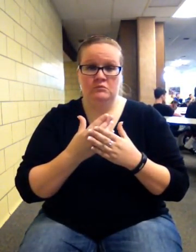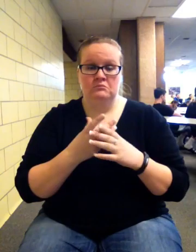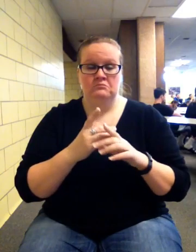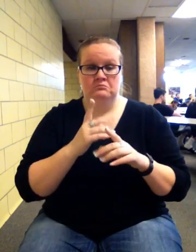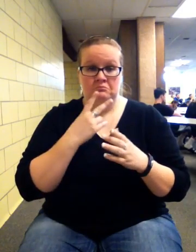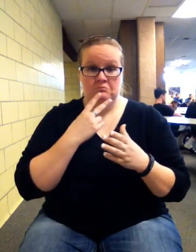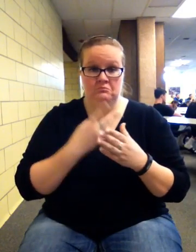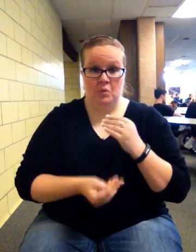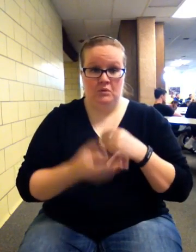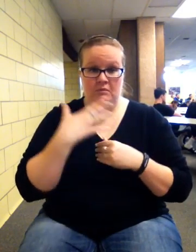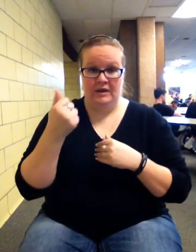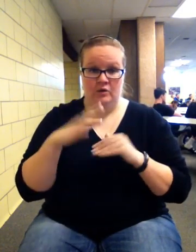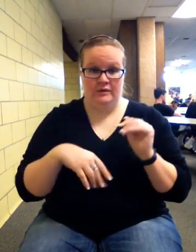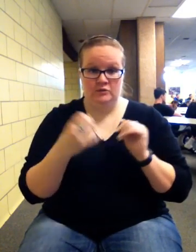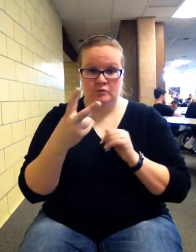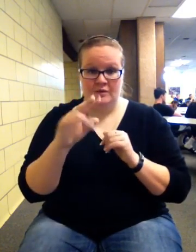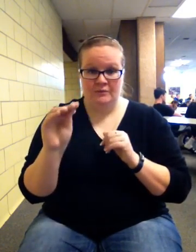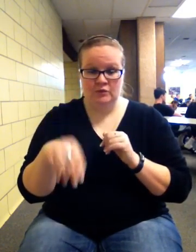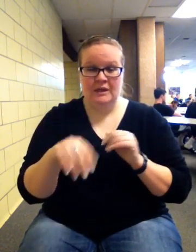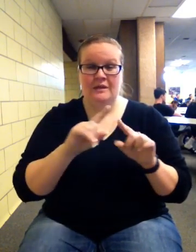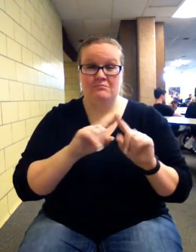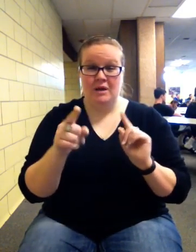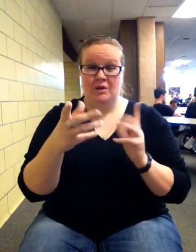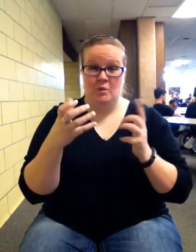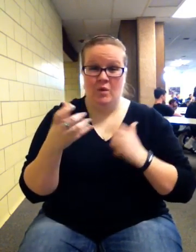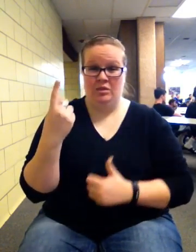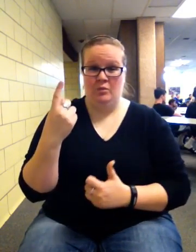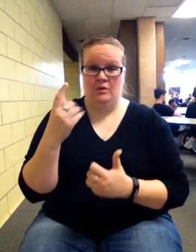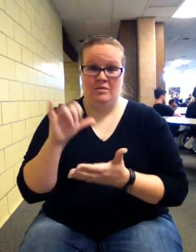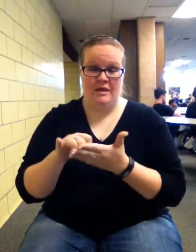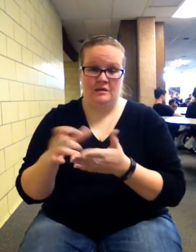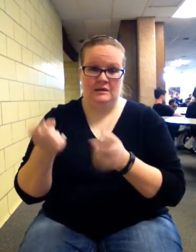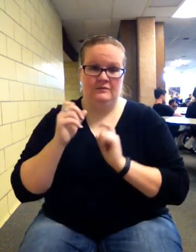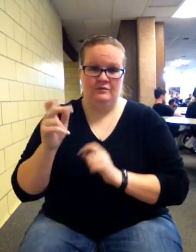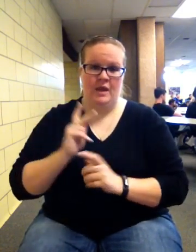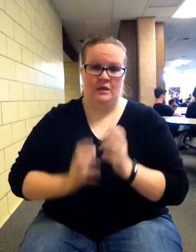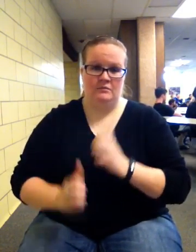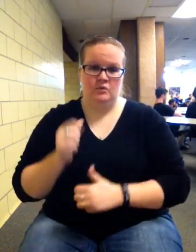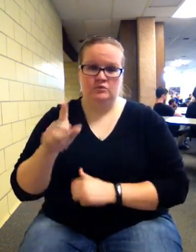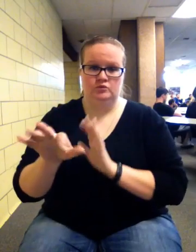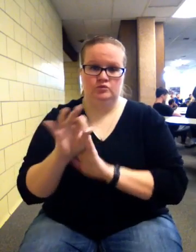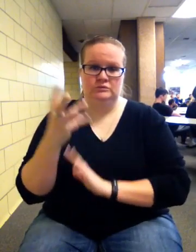both greater than 12% in this example, but you would want the one that would return the month to achieve the 16%.